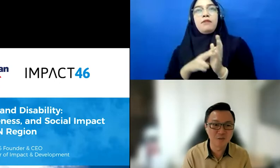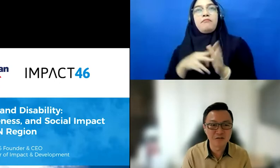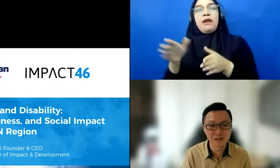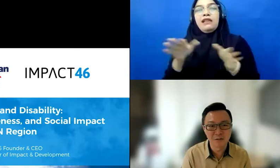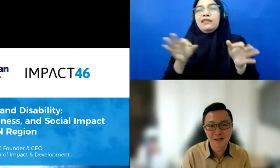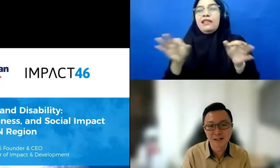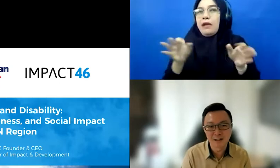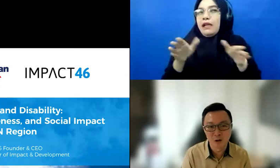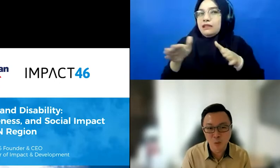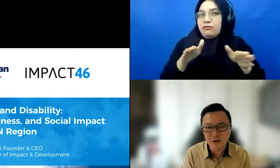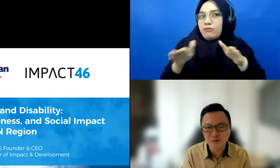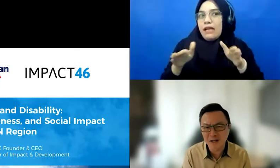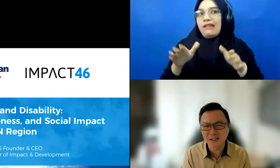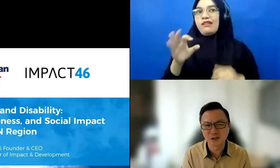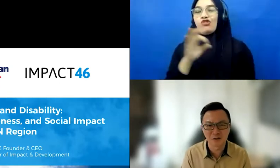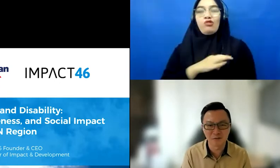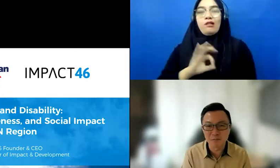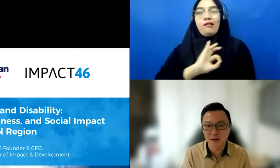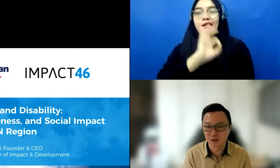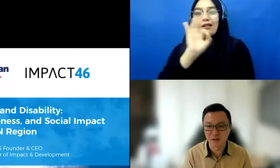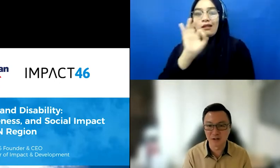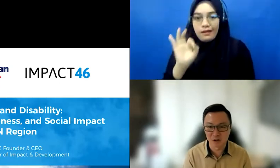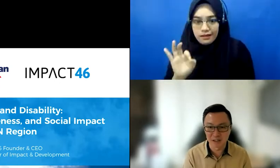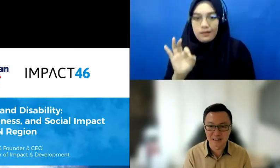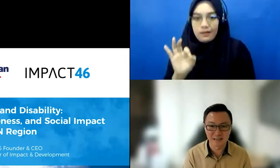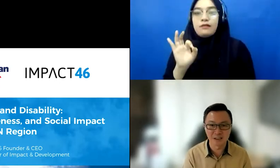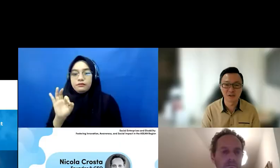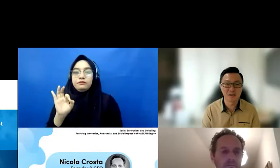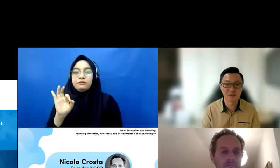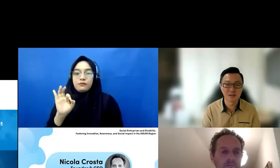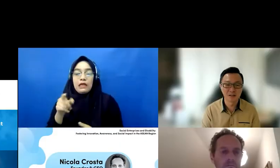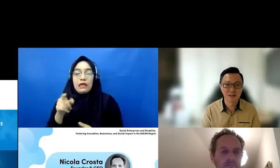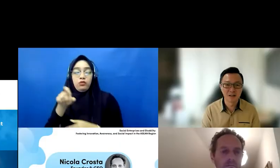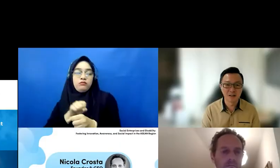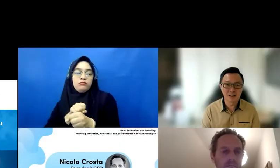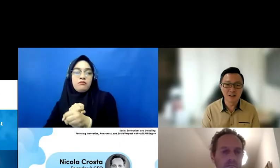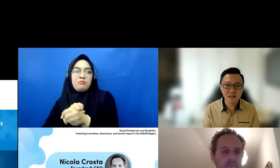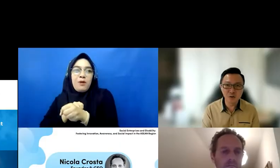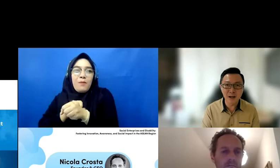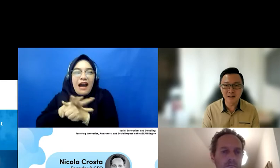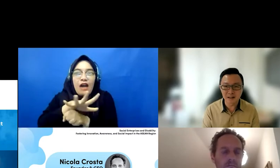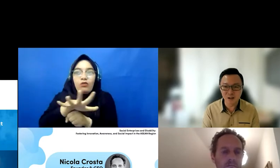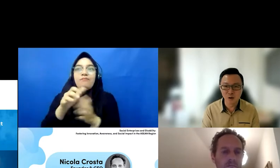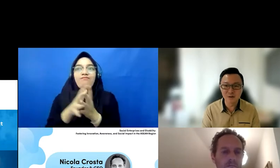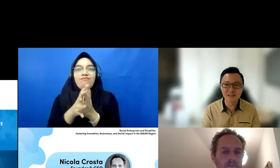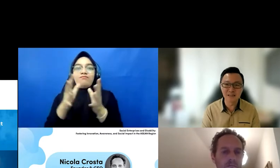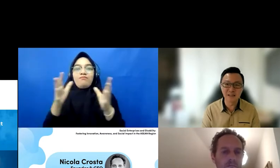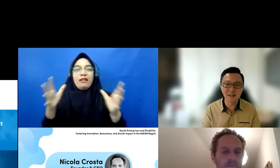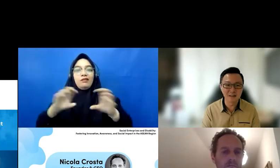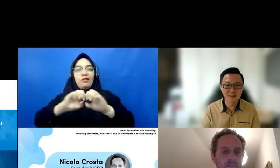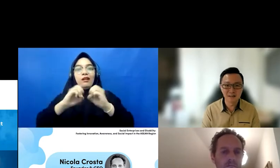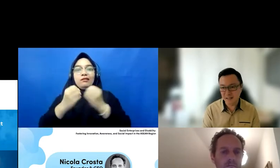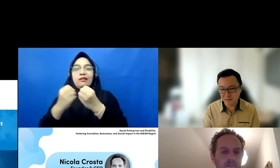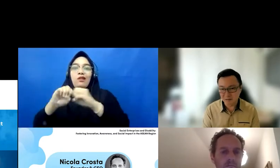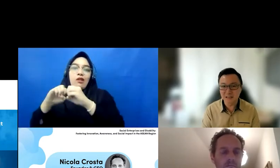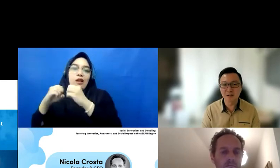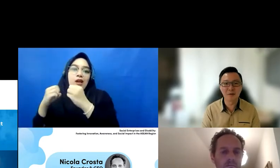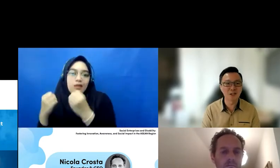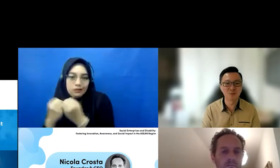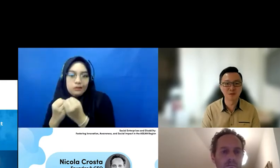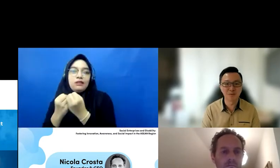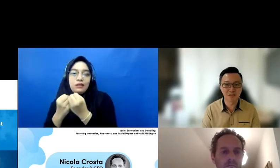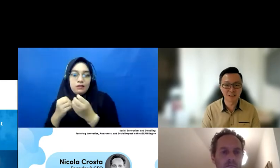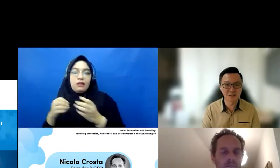extensive experience among a wide range of impact-driven organizations. In the UN and the OECD, he held